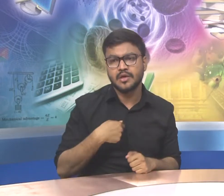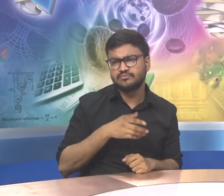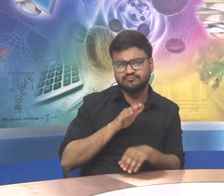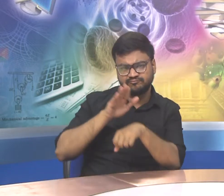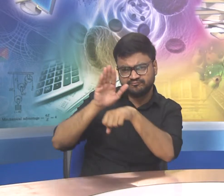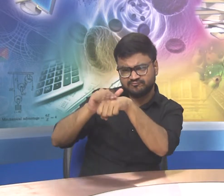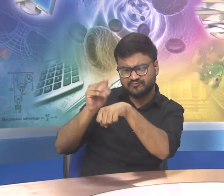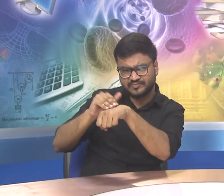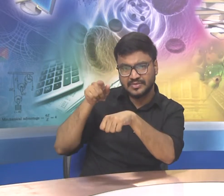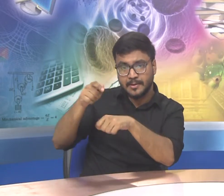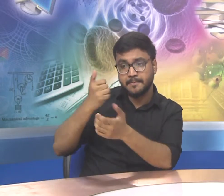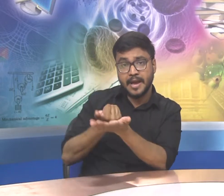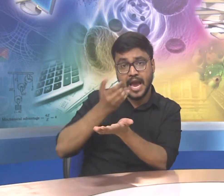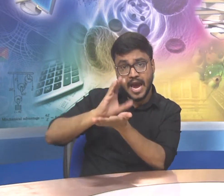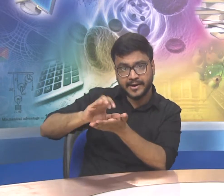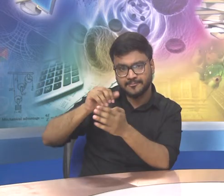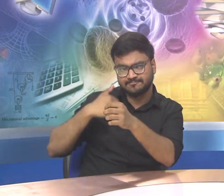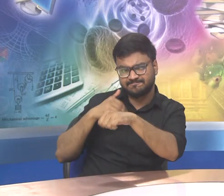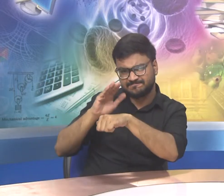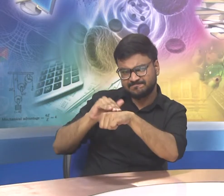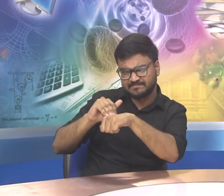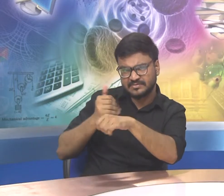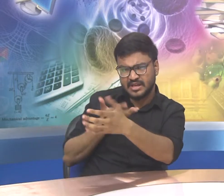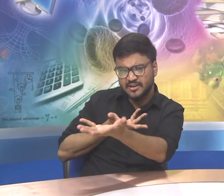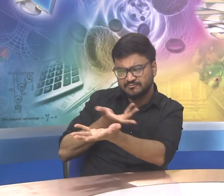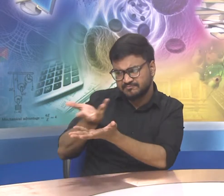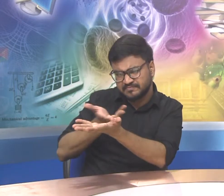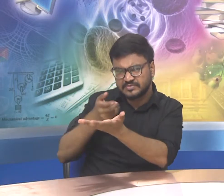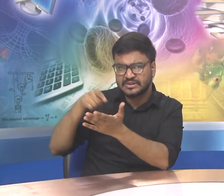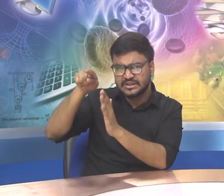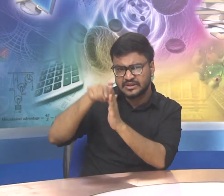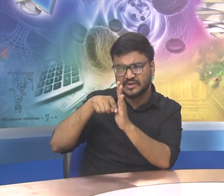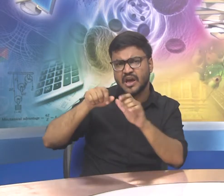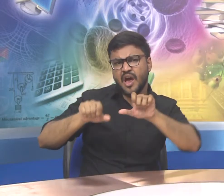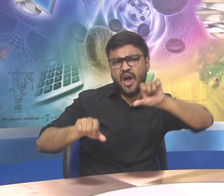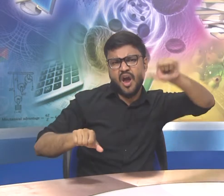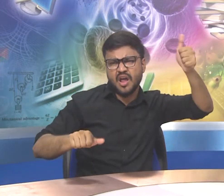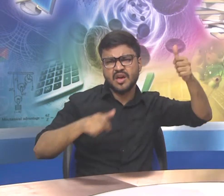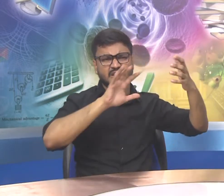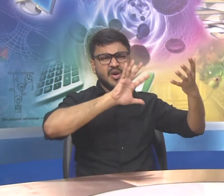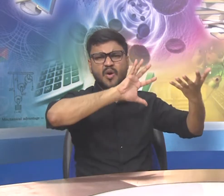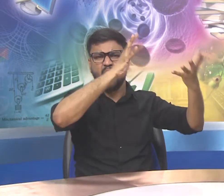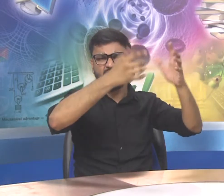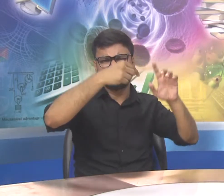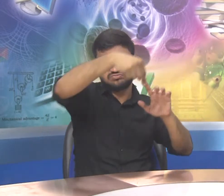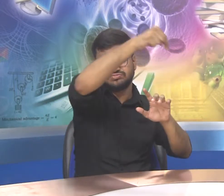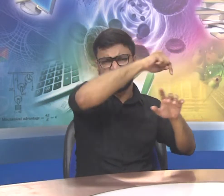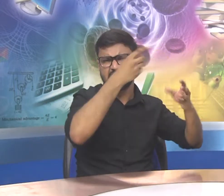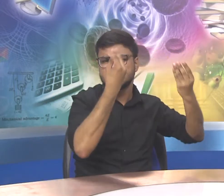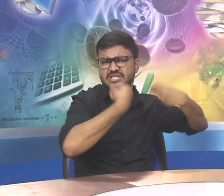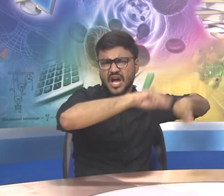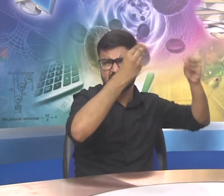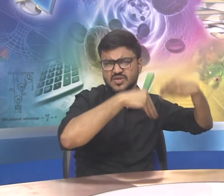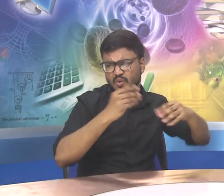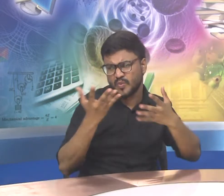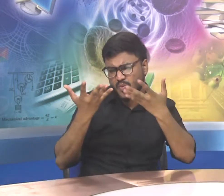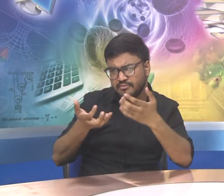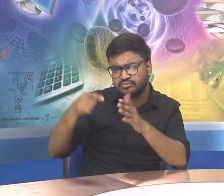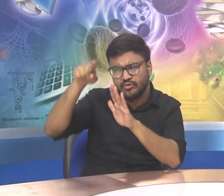Business for exporting products abroad or importing products from foreign countries